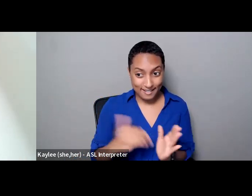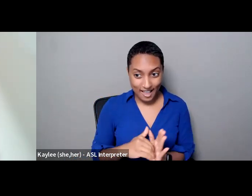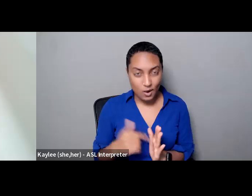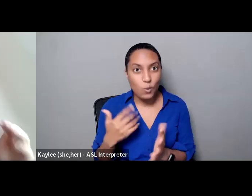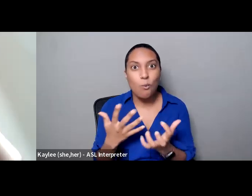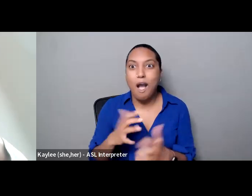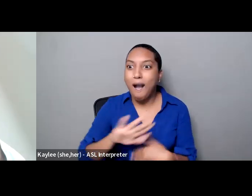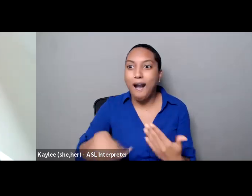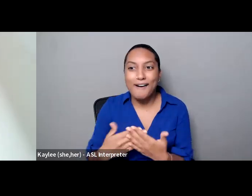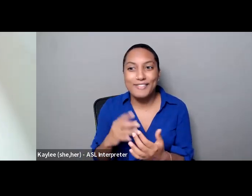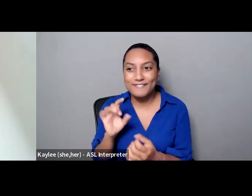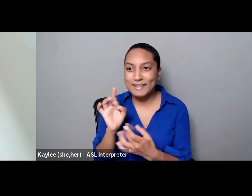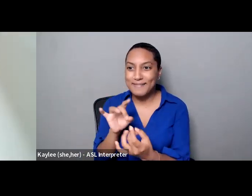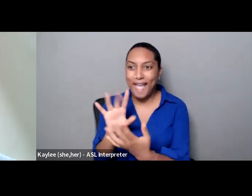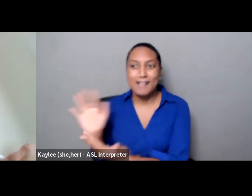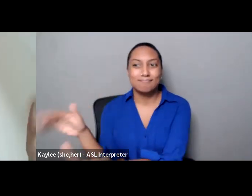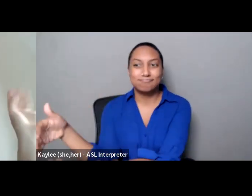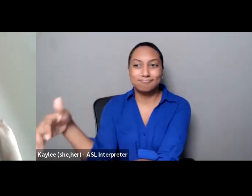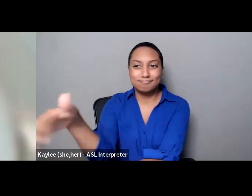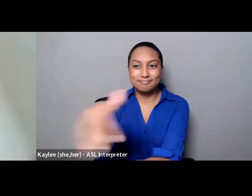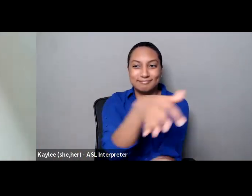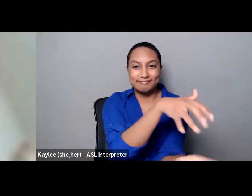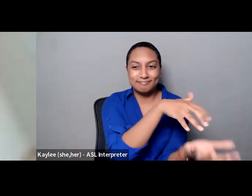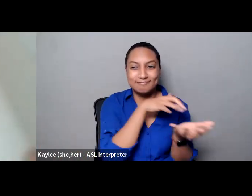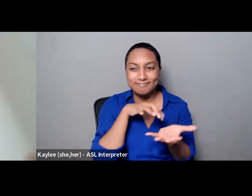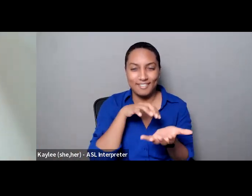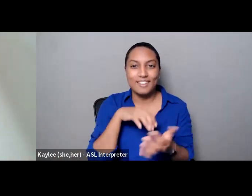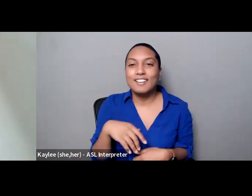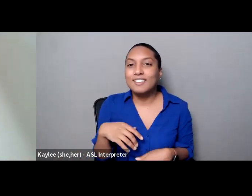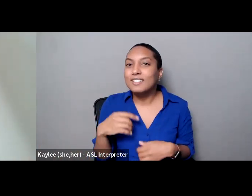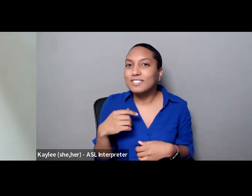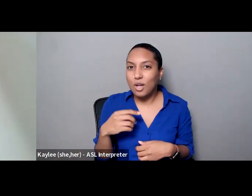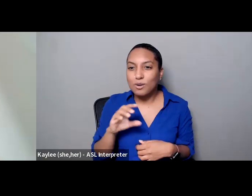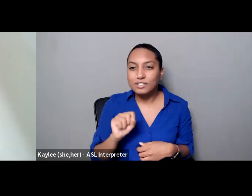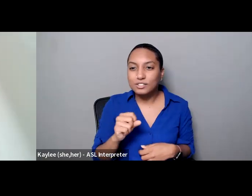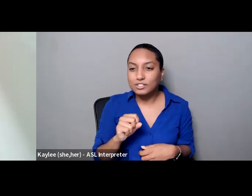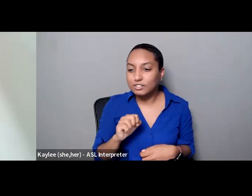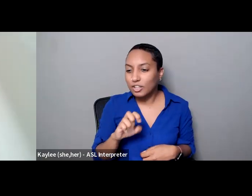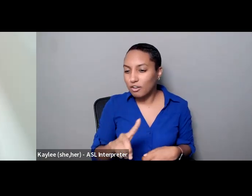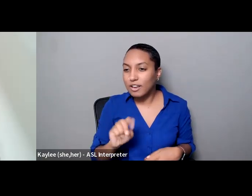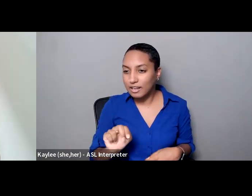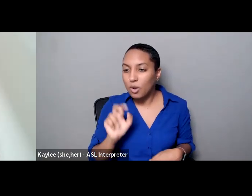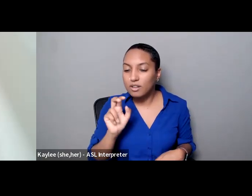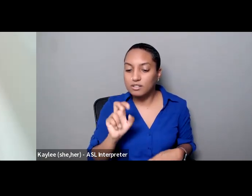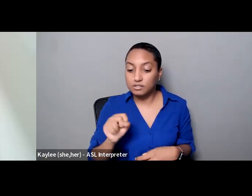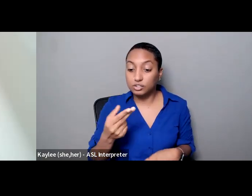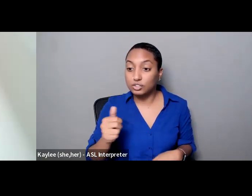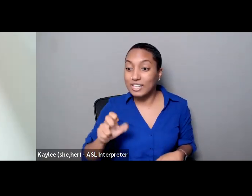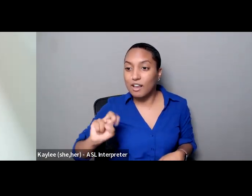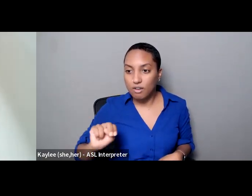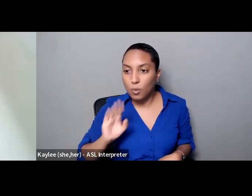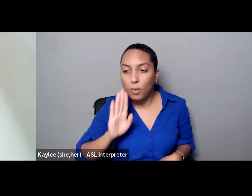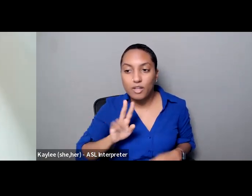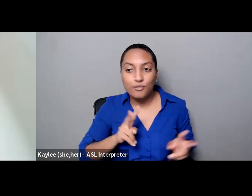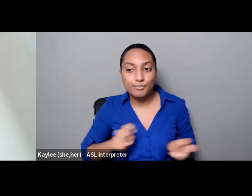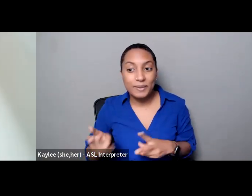right now on this. So I will have Sharon repost that in the chat. And then I'll move on to